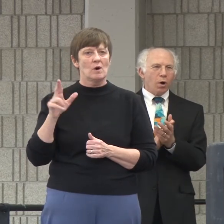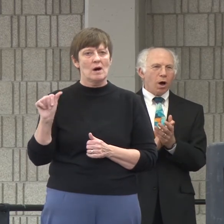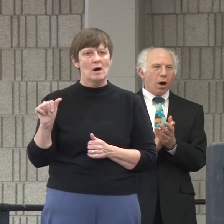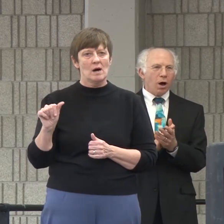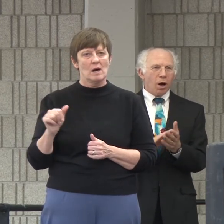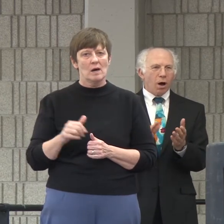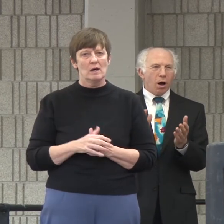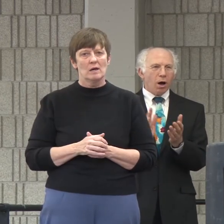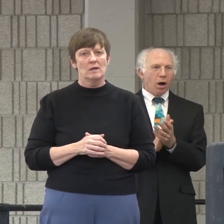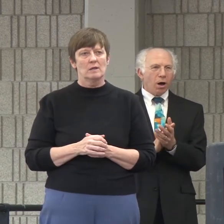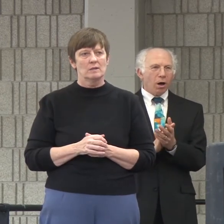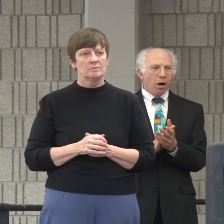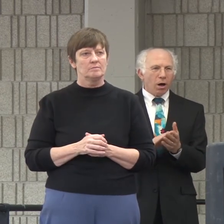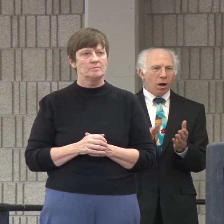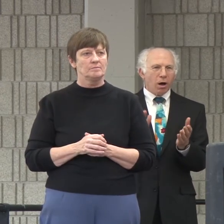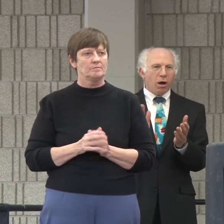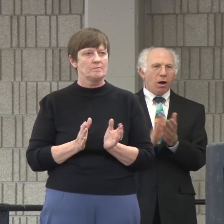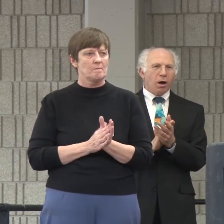Yeshua.